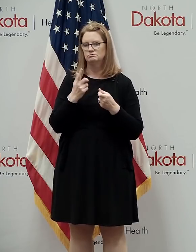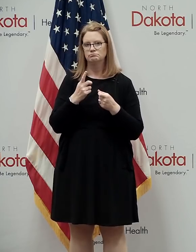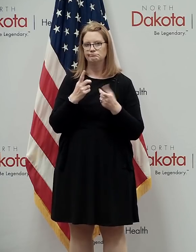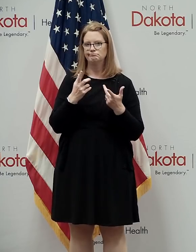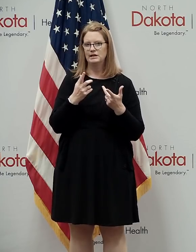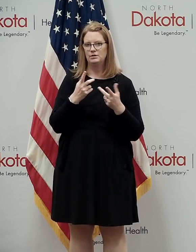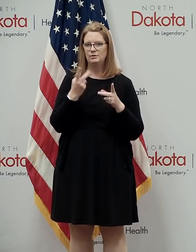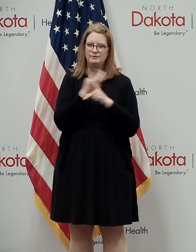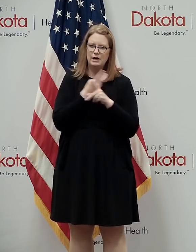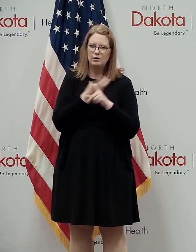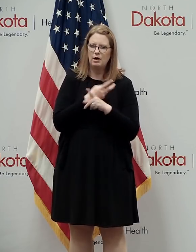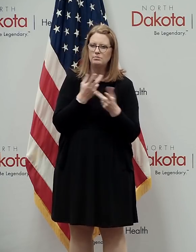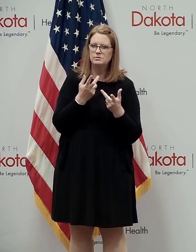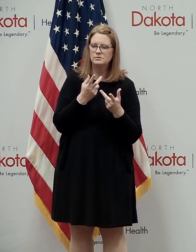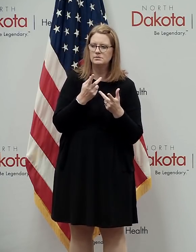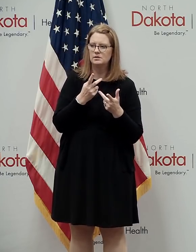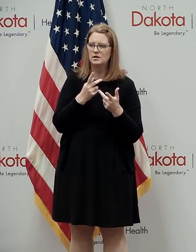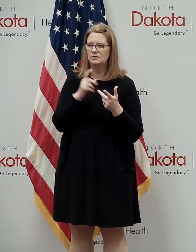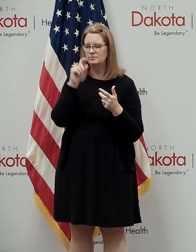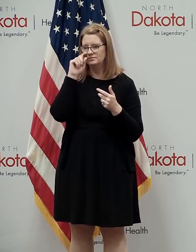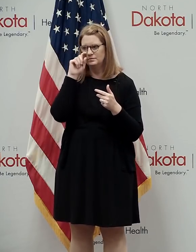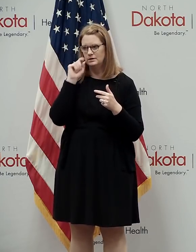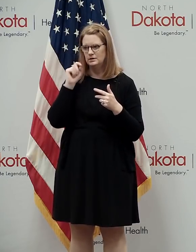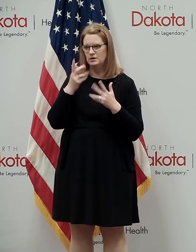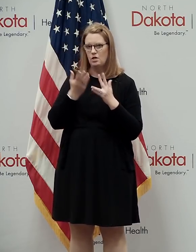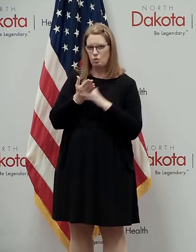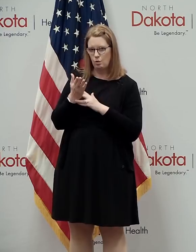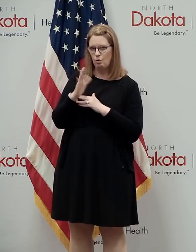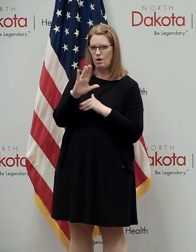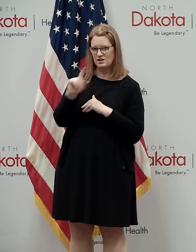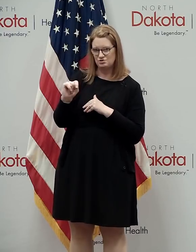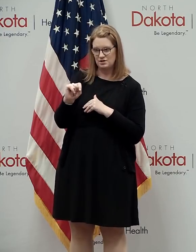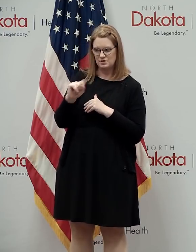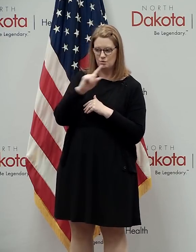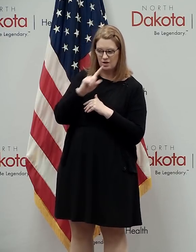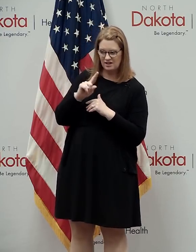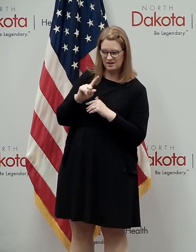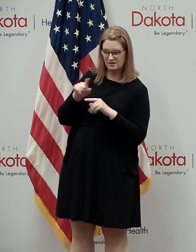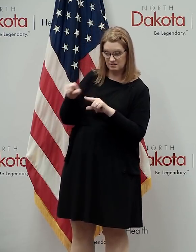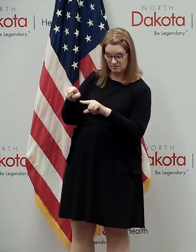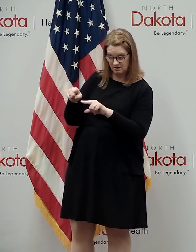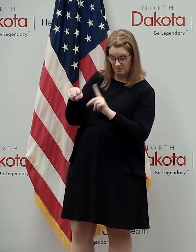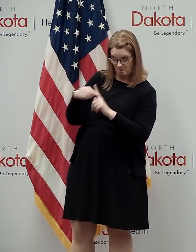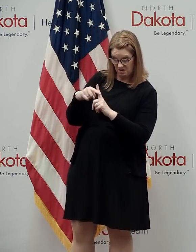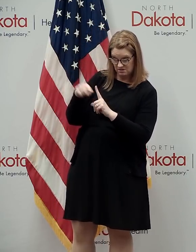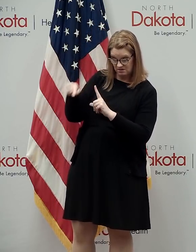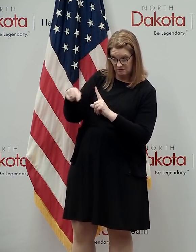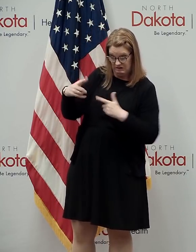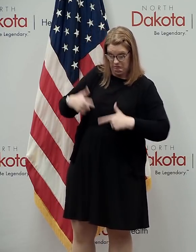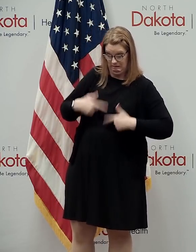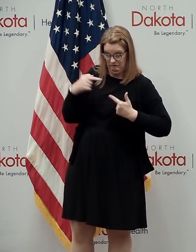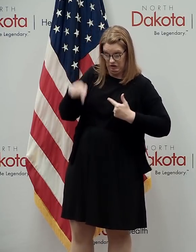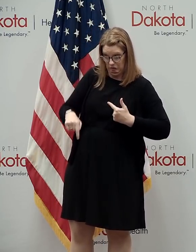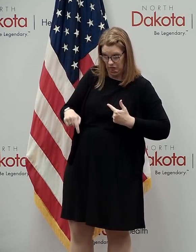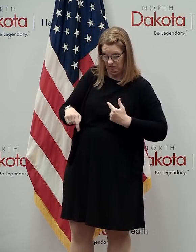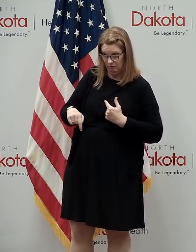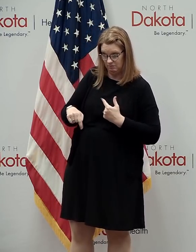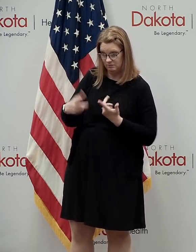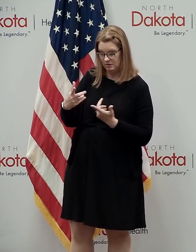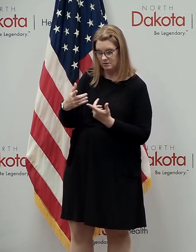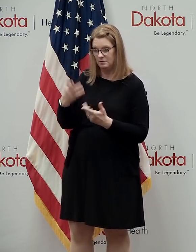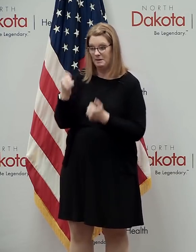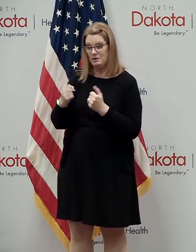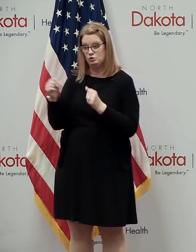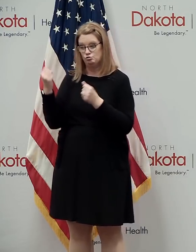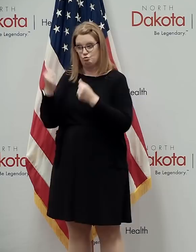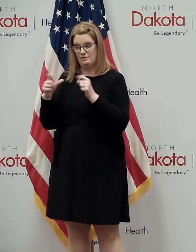got make sure that we're actually, through contact tracing, tracking people that are positive and are here who may